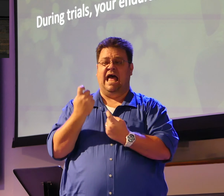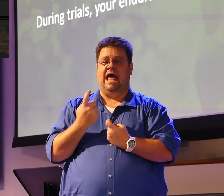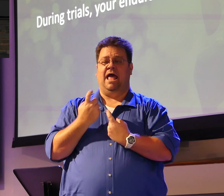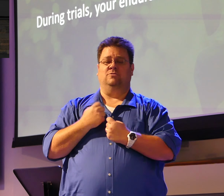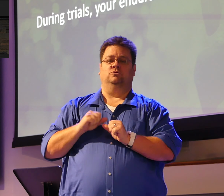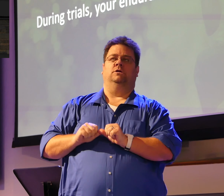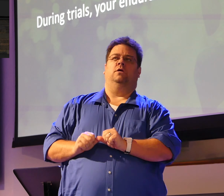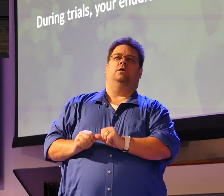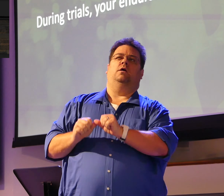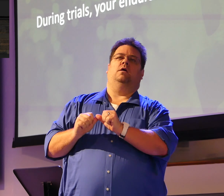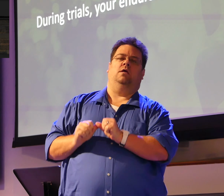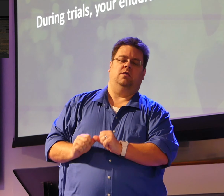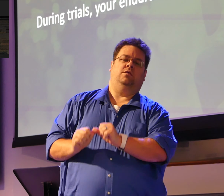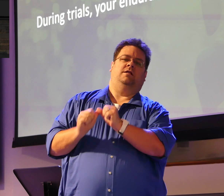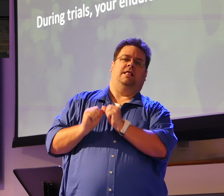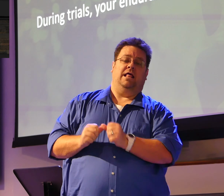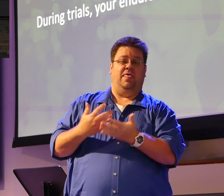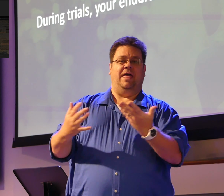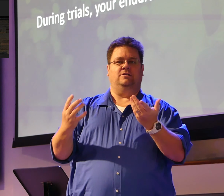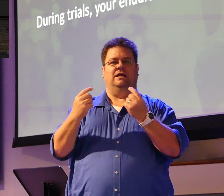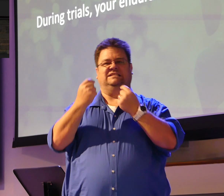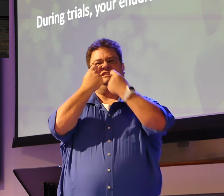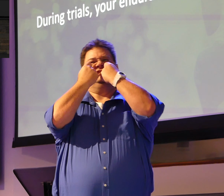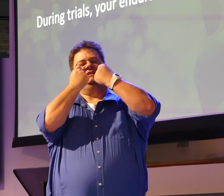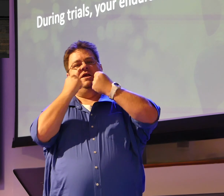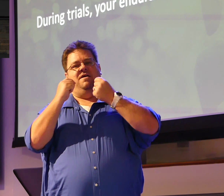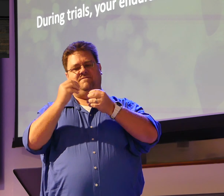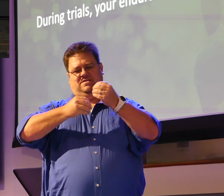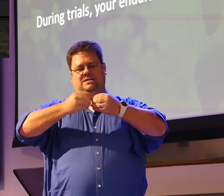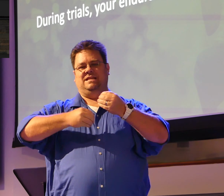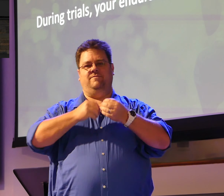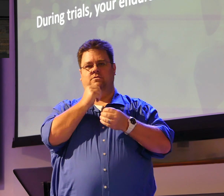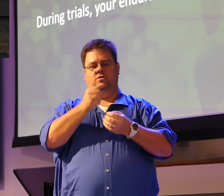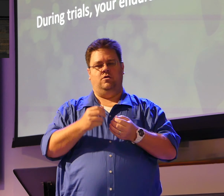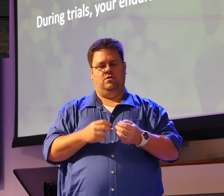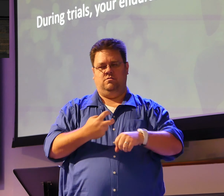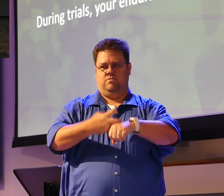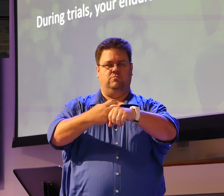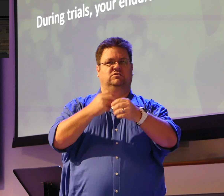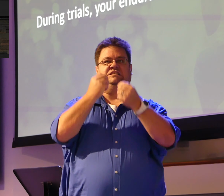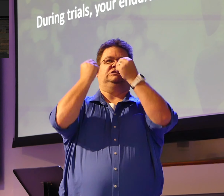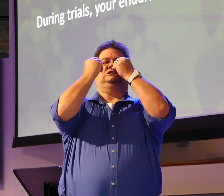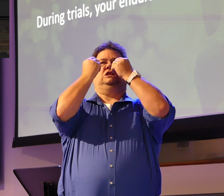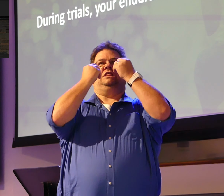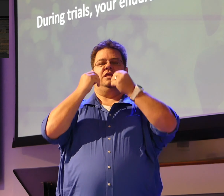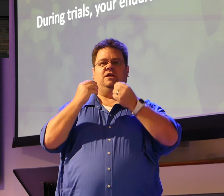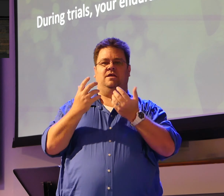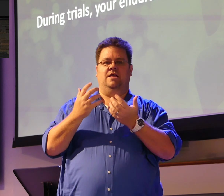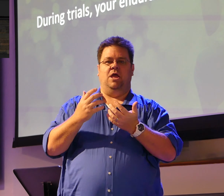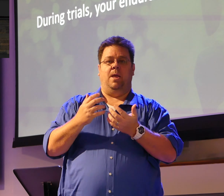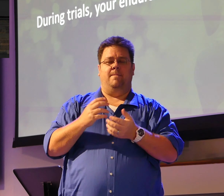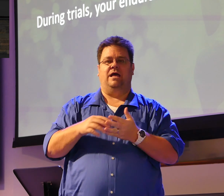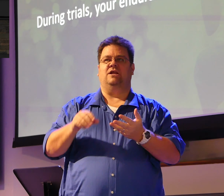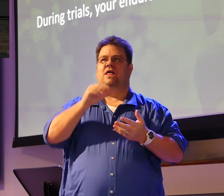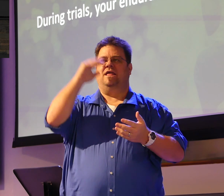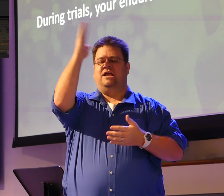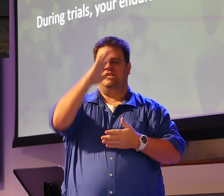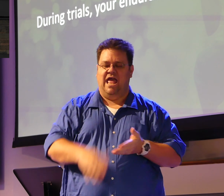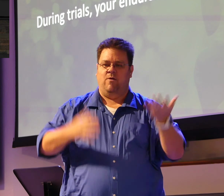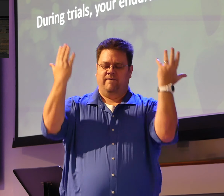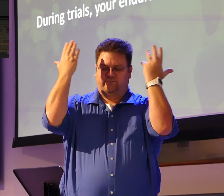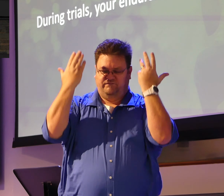that not a test of endurance amen i had some stuff done recently and it wasn't even major dental work and man it just